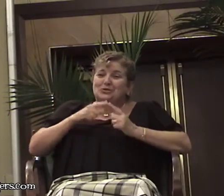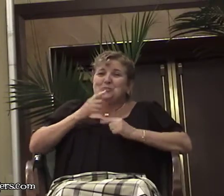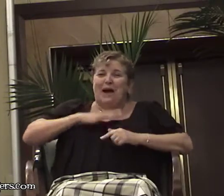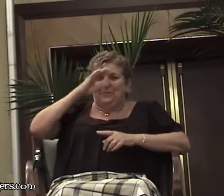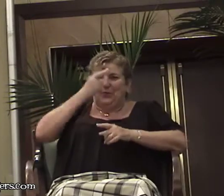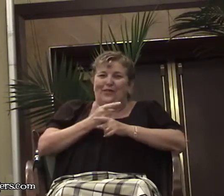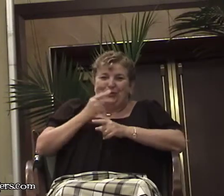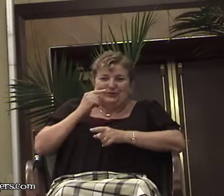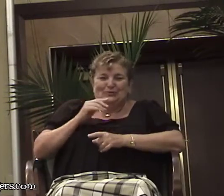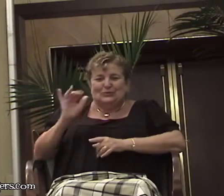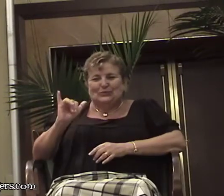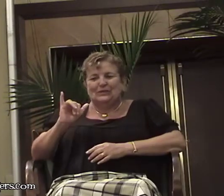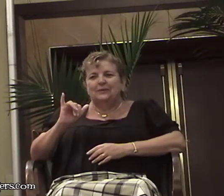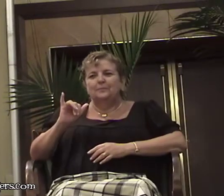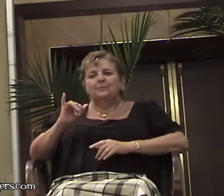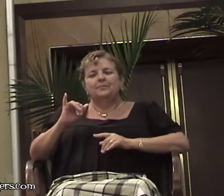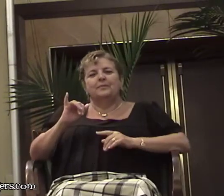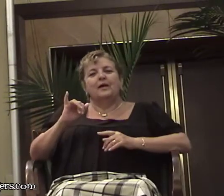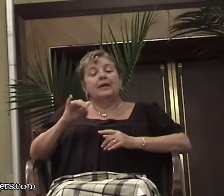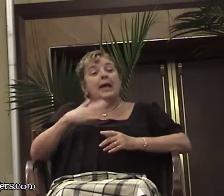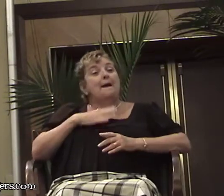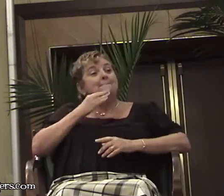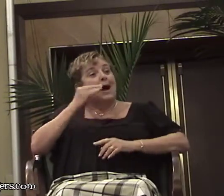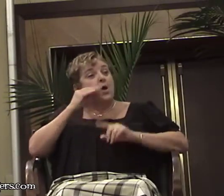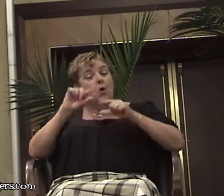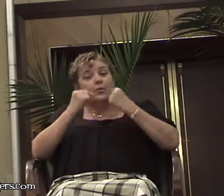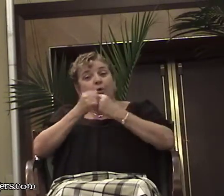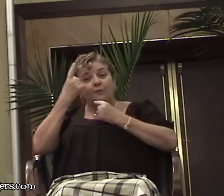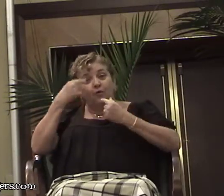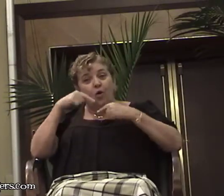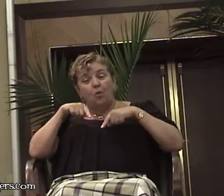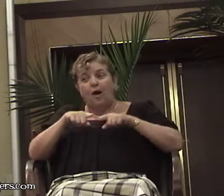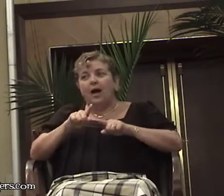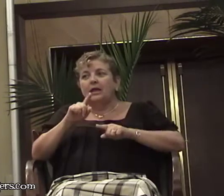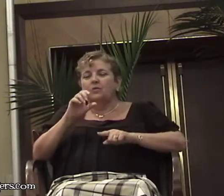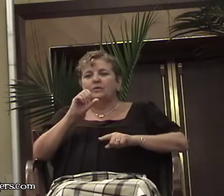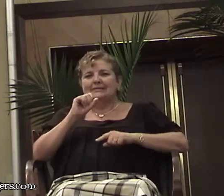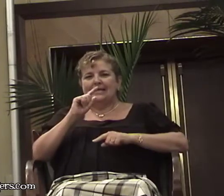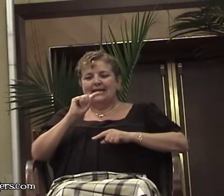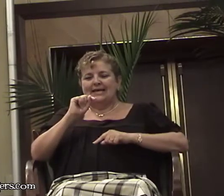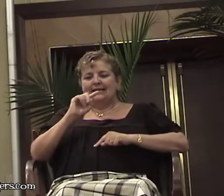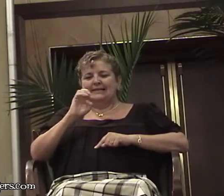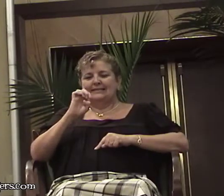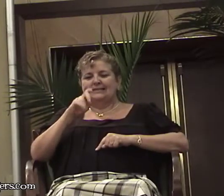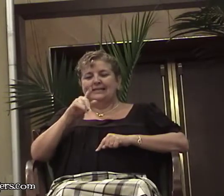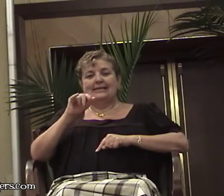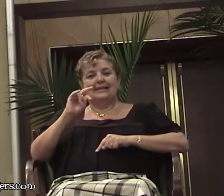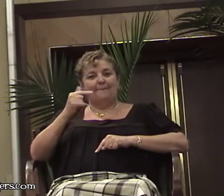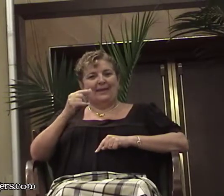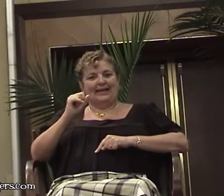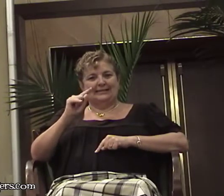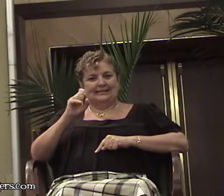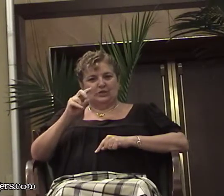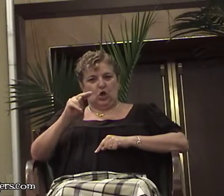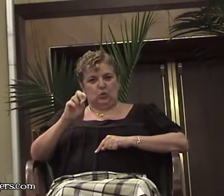experience on the 9th step. My home group for a while was a Stepping Stones group of Alcoholics Anonymous. I was at a business meeting one Sunday morning. I made a